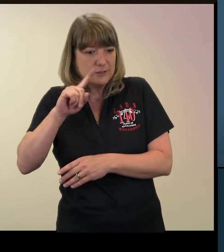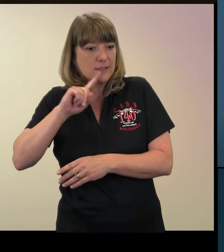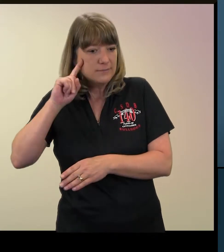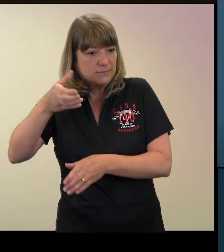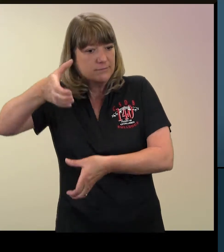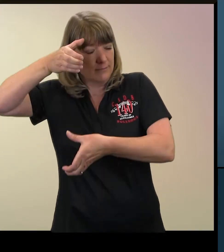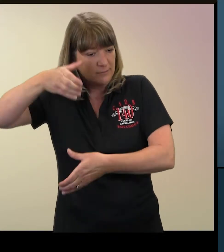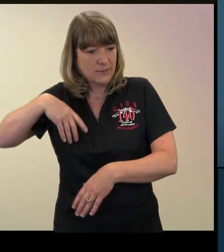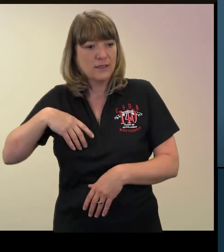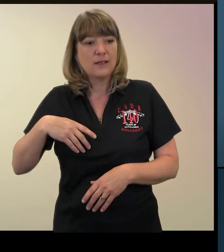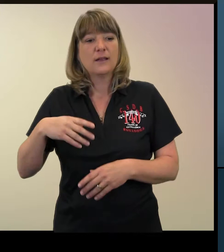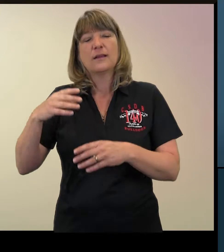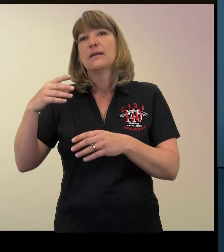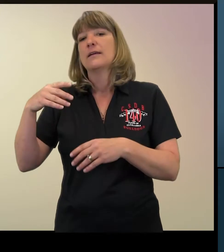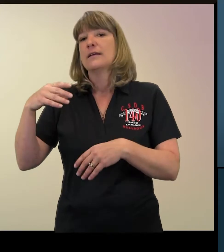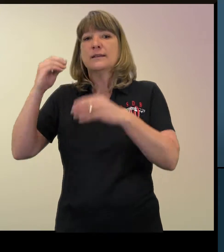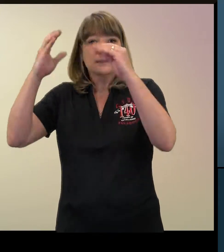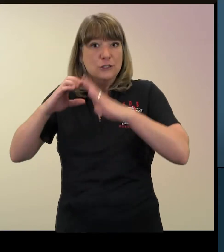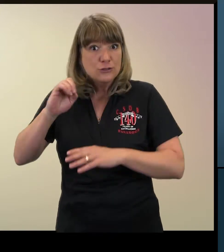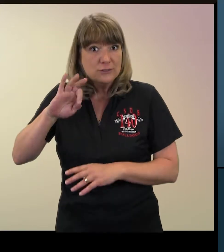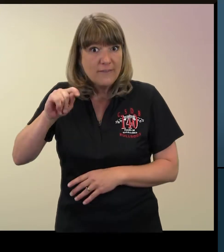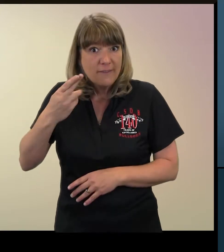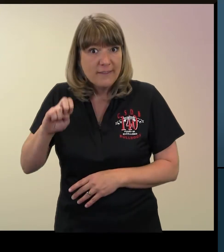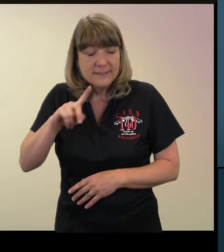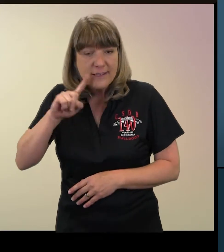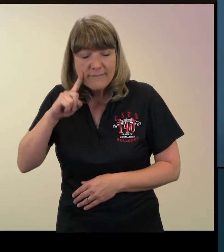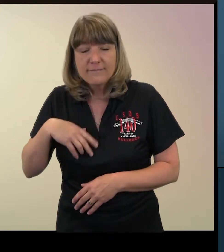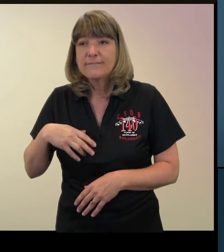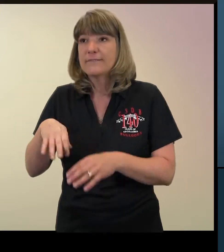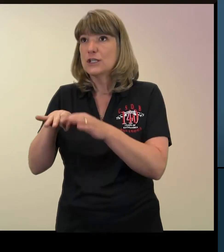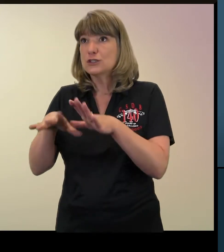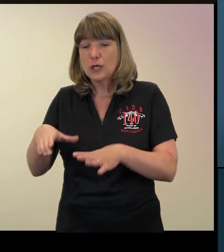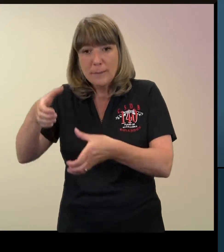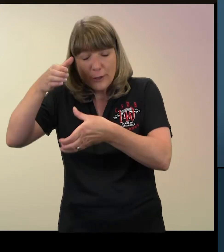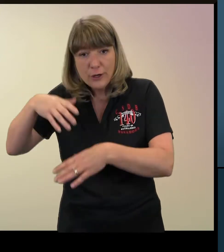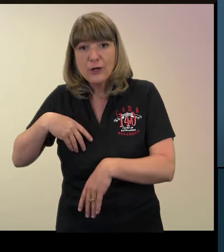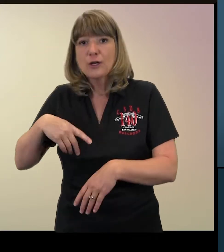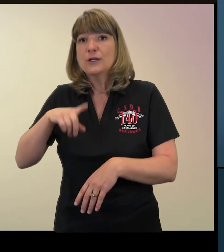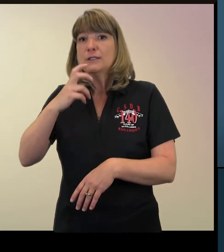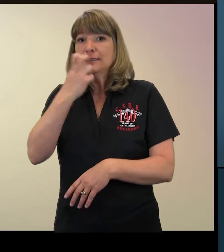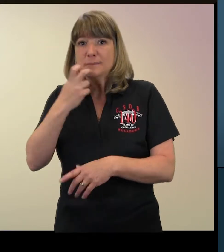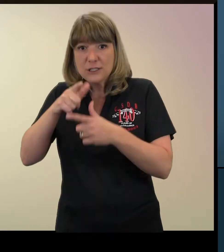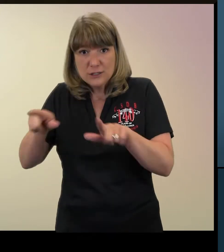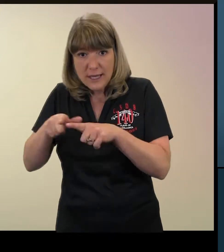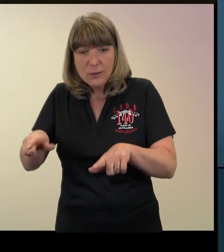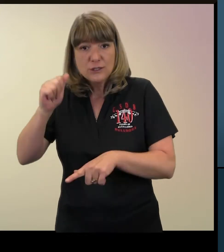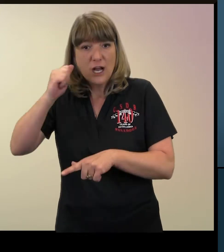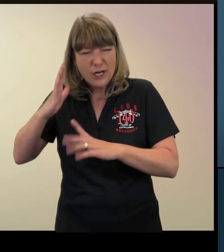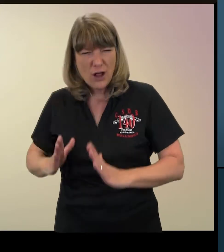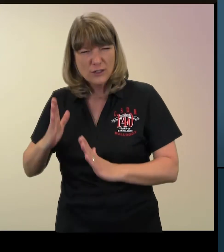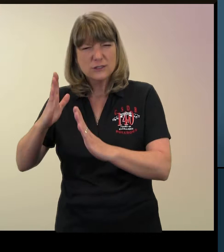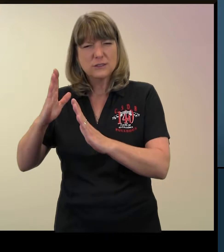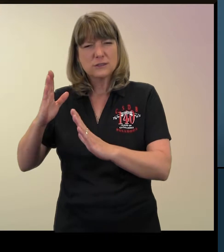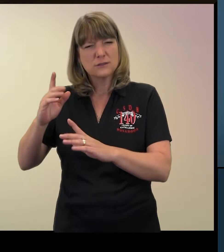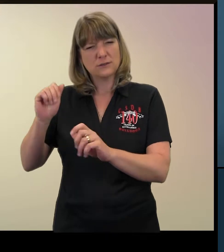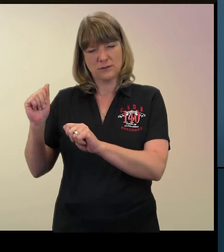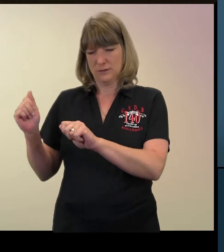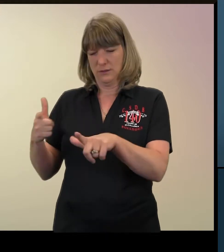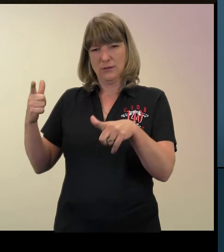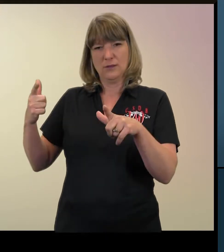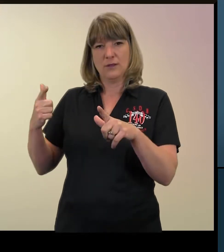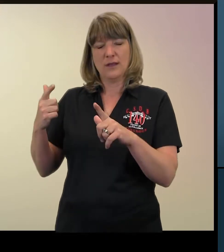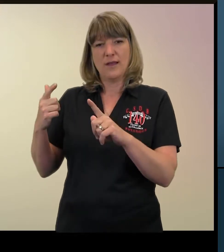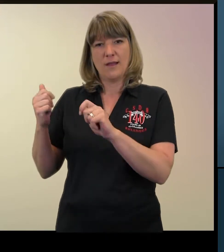So their teachers of the deaf, their interpreter, their speech language therapist, their audiologist, other people who have